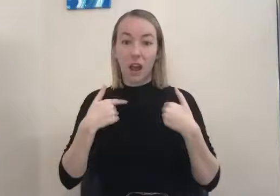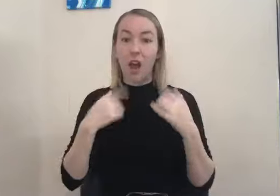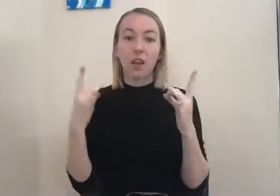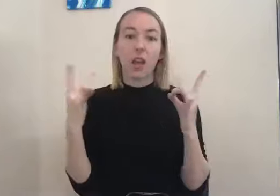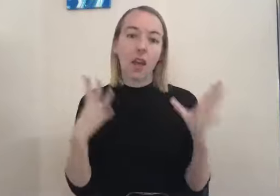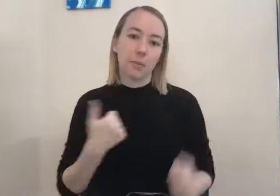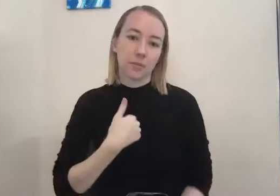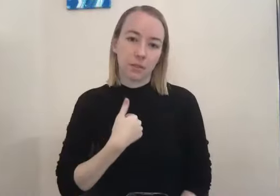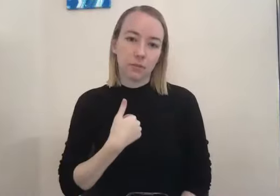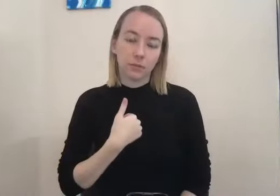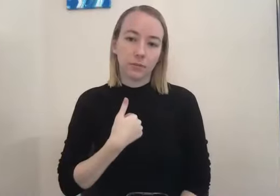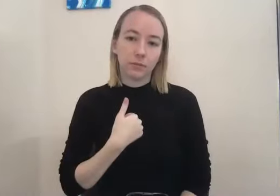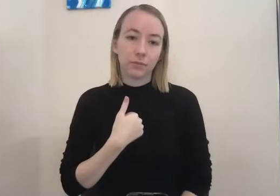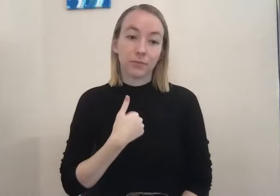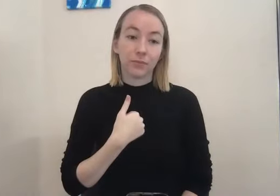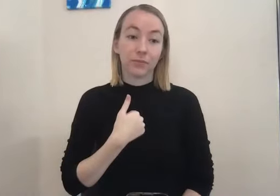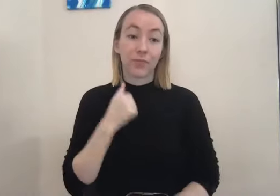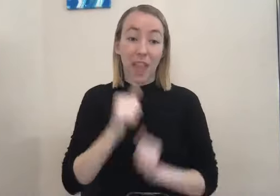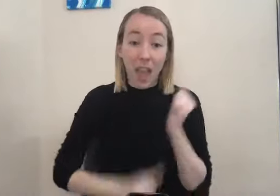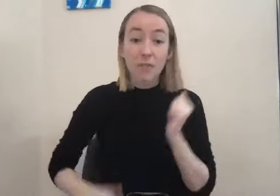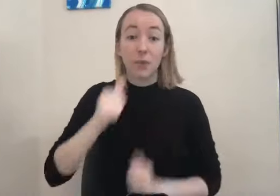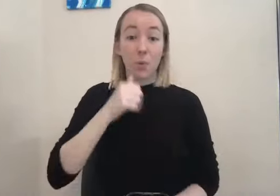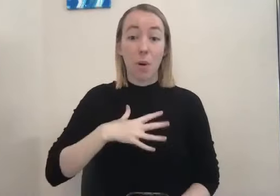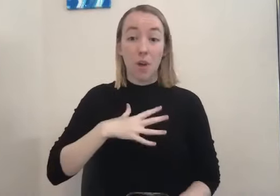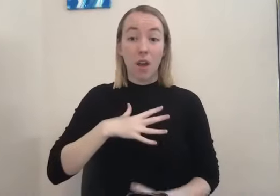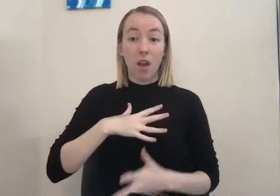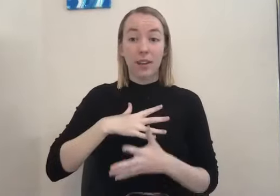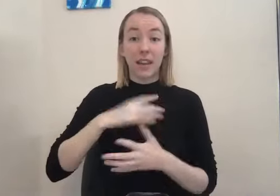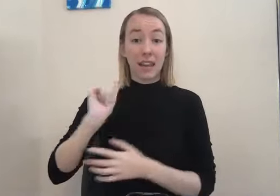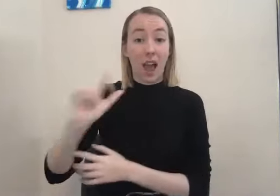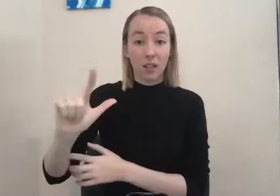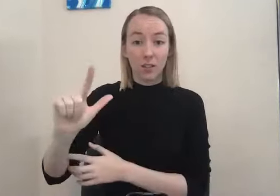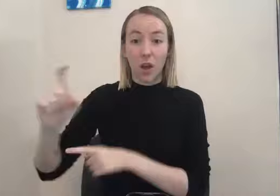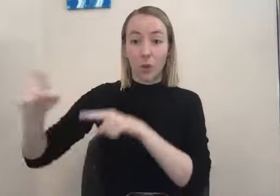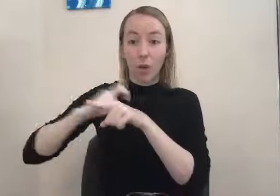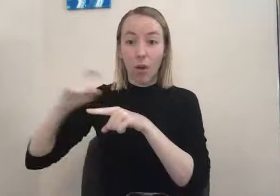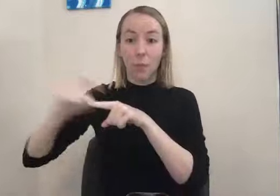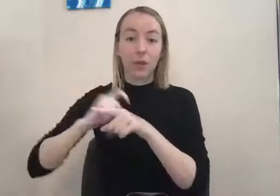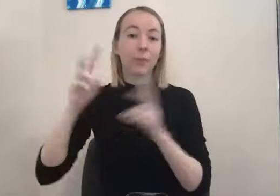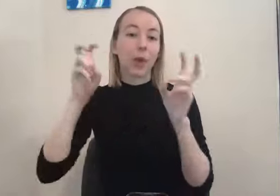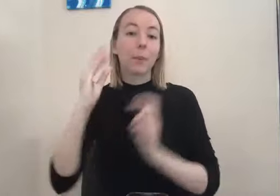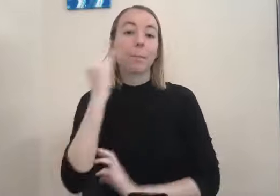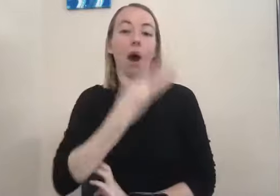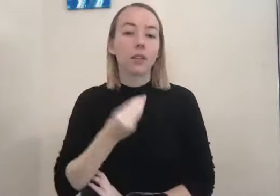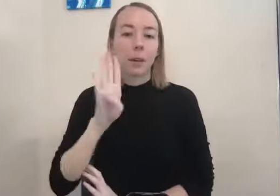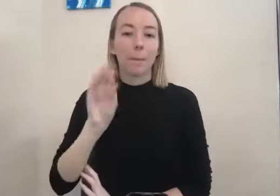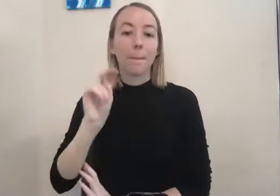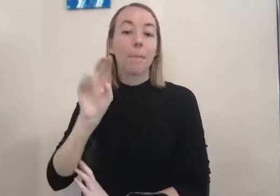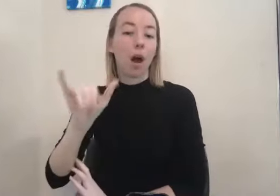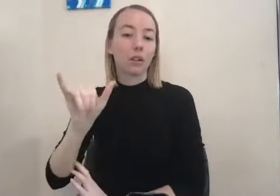head, they do my head in. I can't handle that. You know, I had that big block. I can't handle that because everybody's the